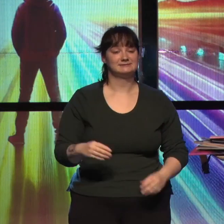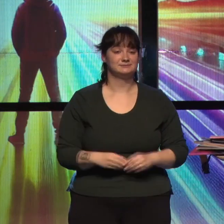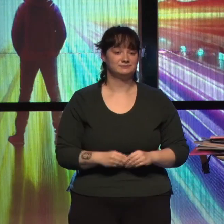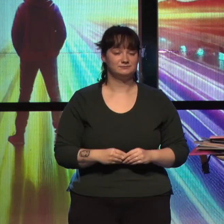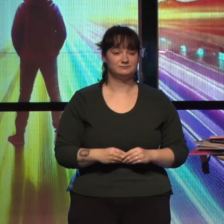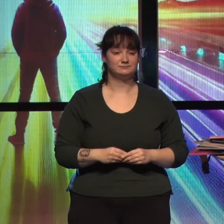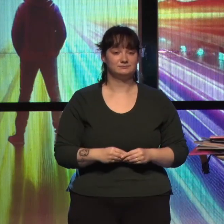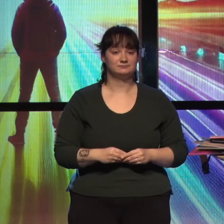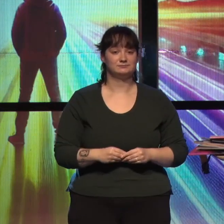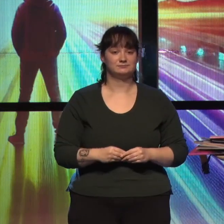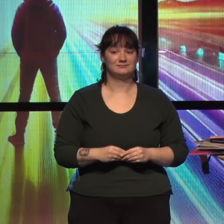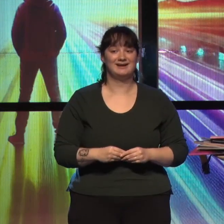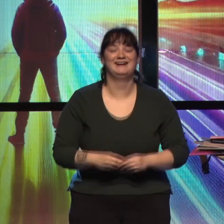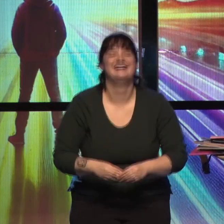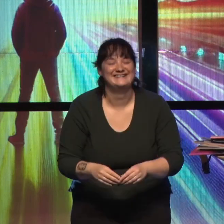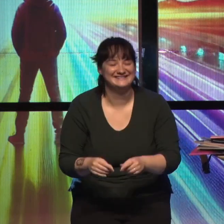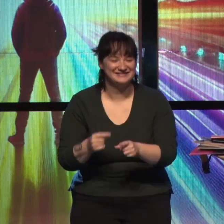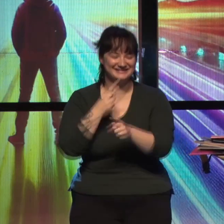666.